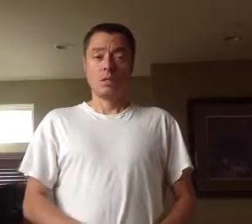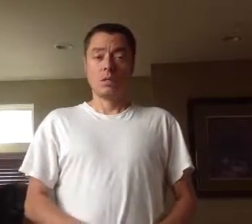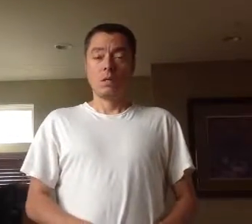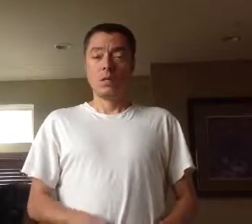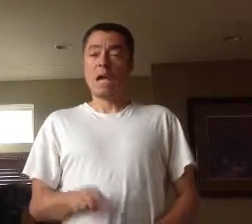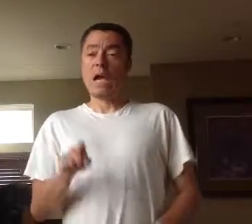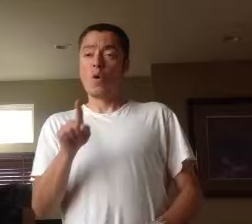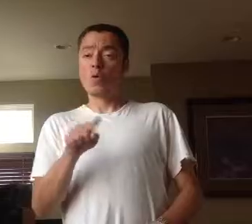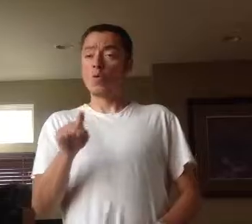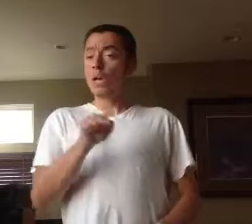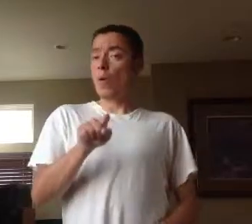Rewind.